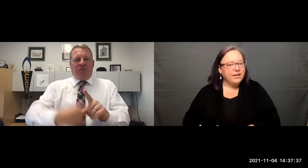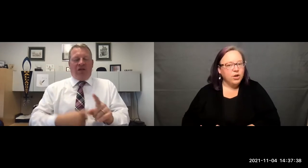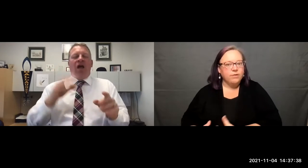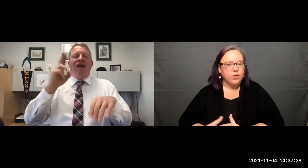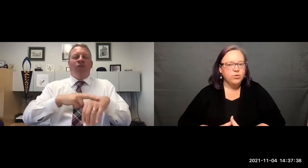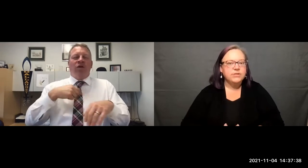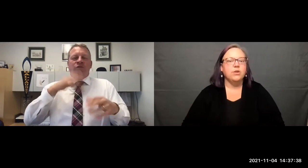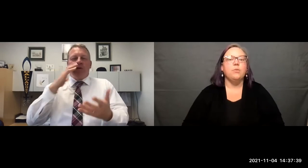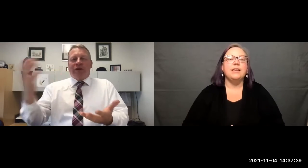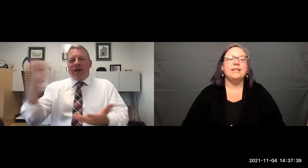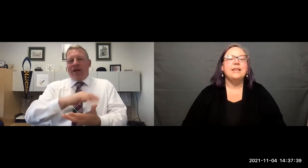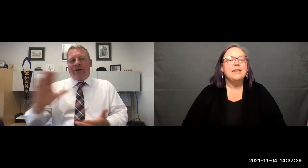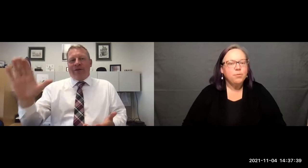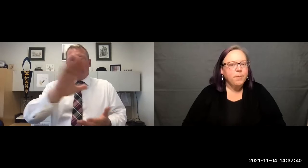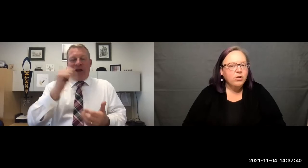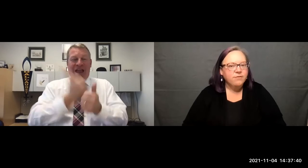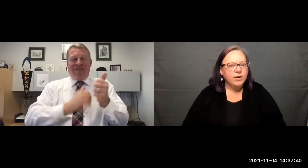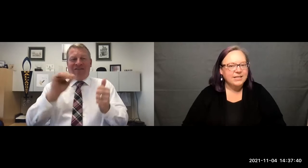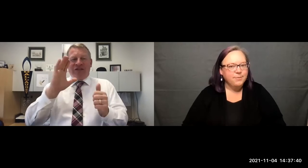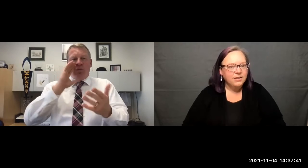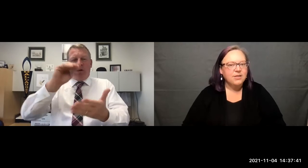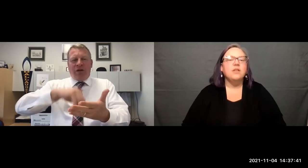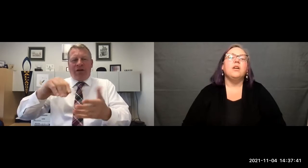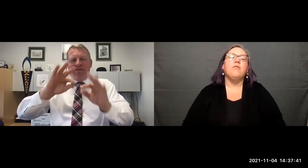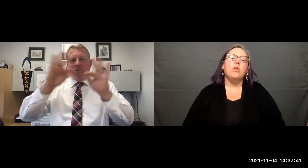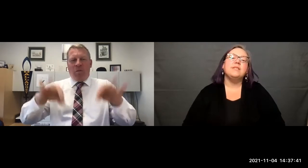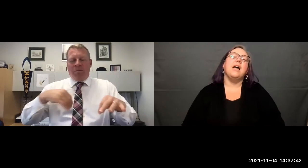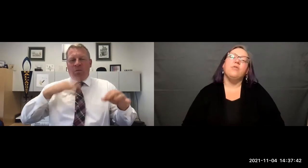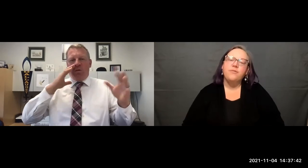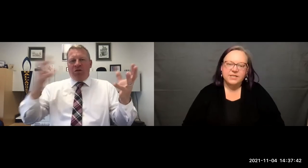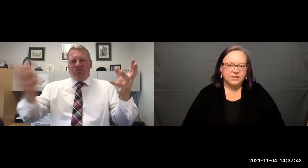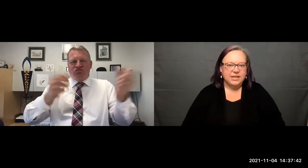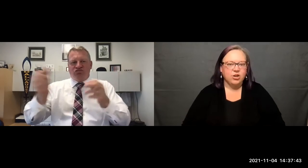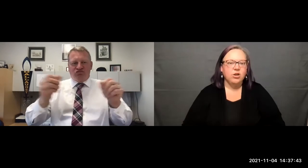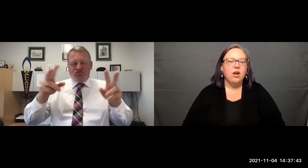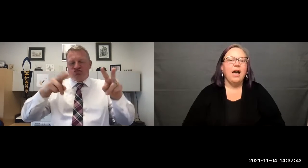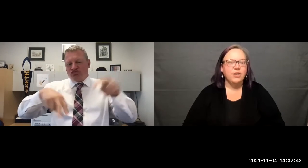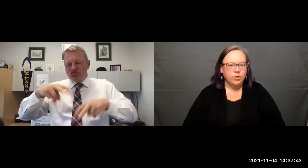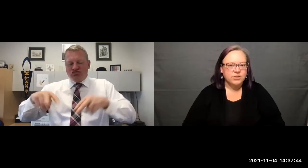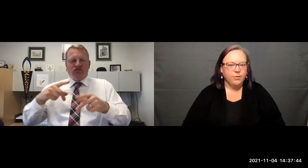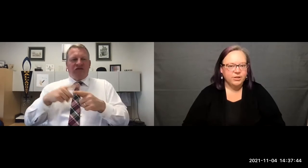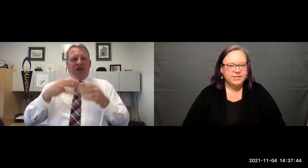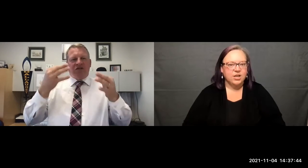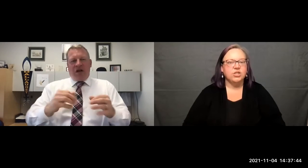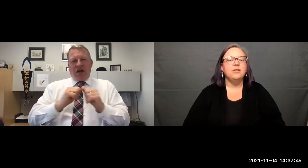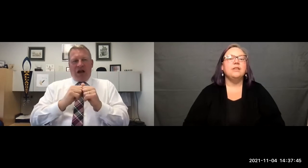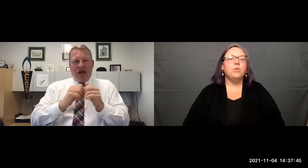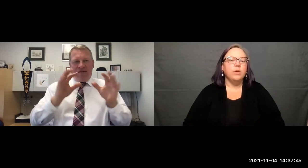note of those so that we can prepare them for next month. Of course, every facilitator had notes from their discussion. We will